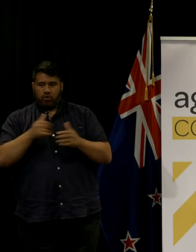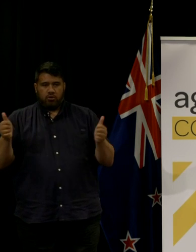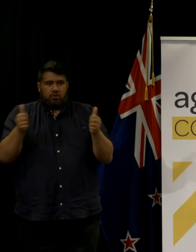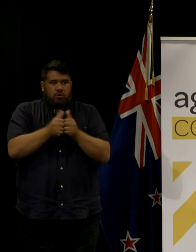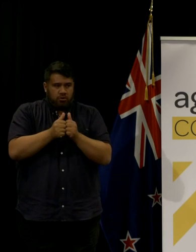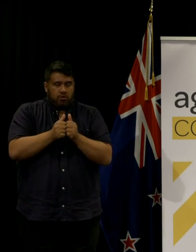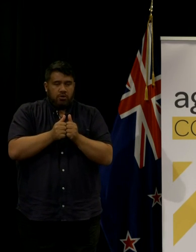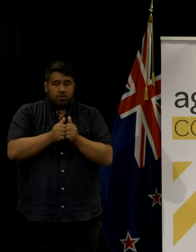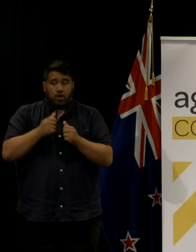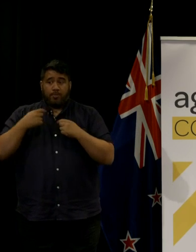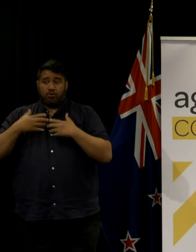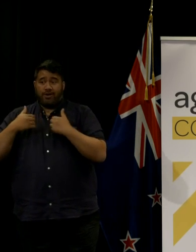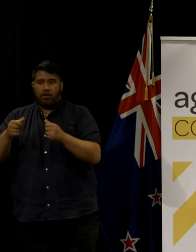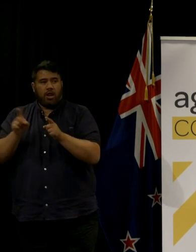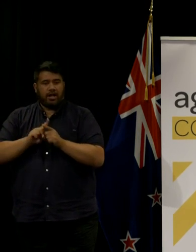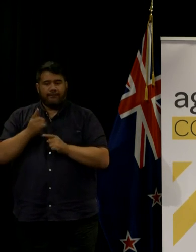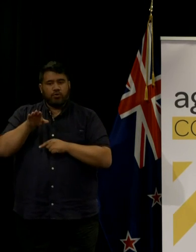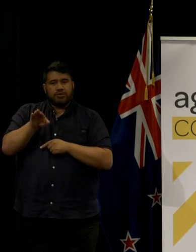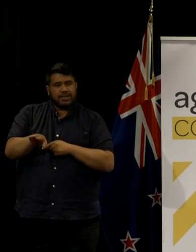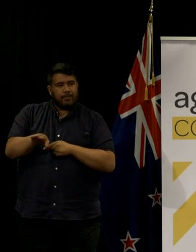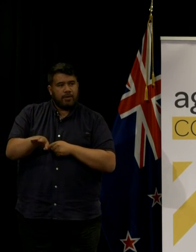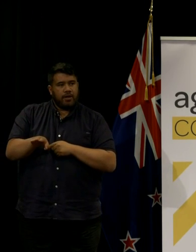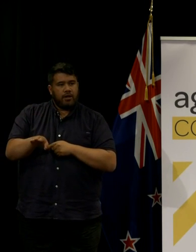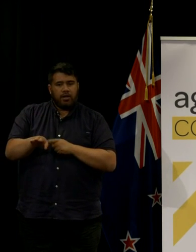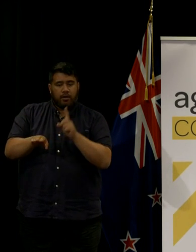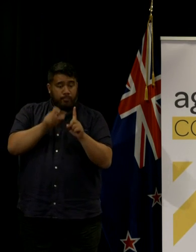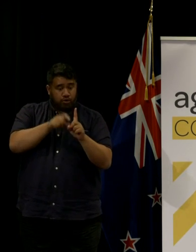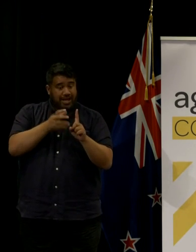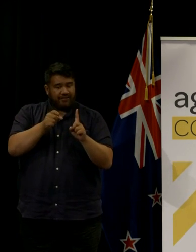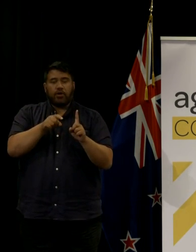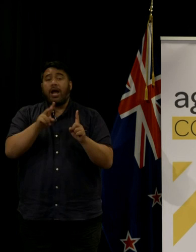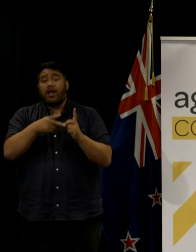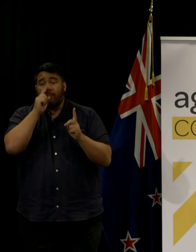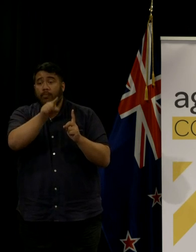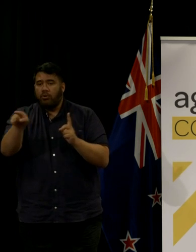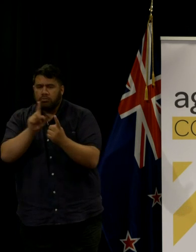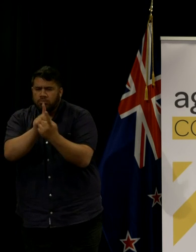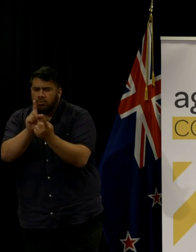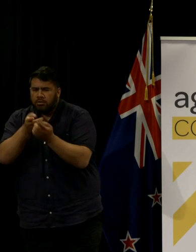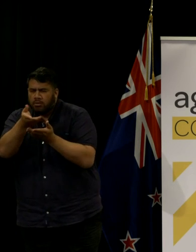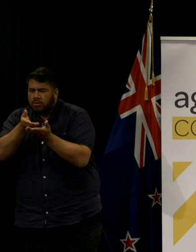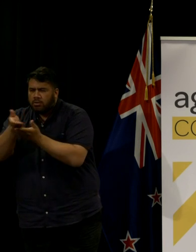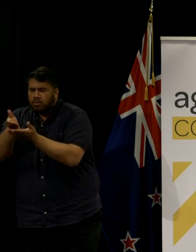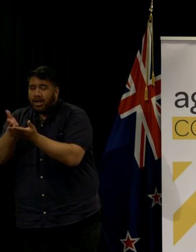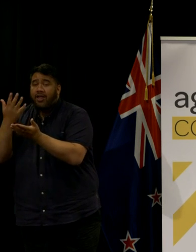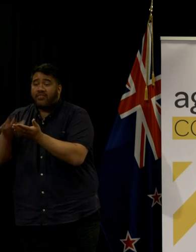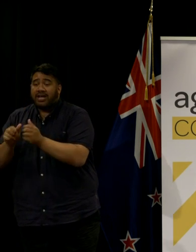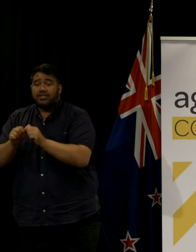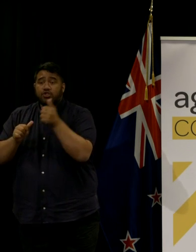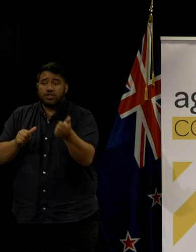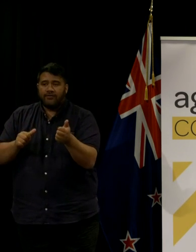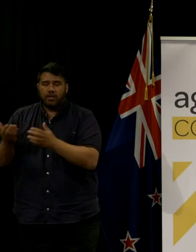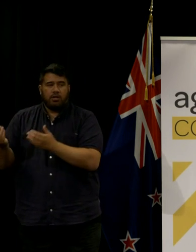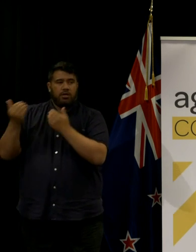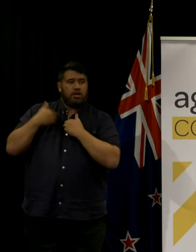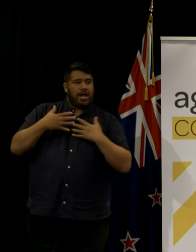in the Ministry of Health does that initial discussion with a close contact, but then the follow-up, which currently is happening by Healthline, will be done by